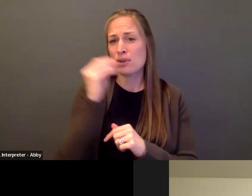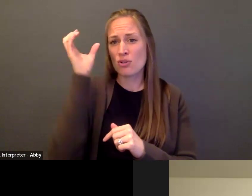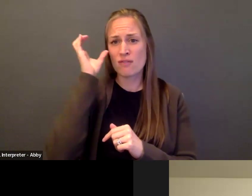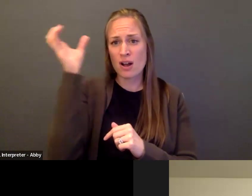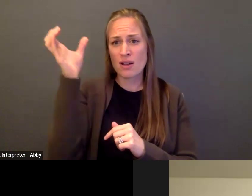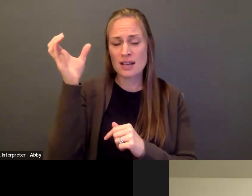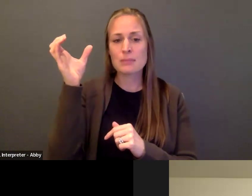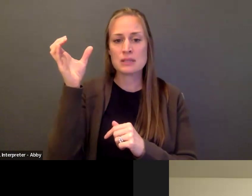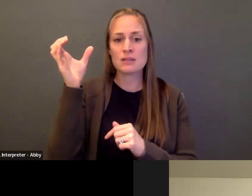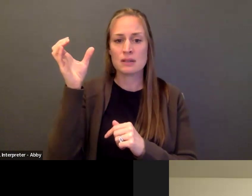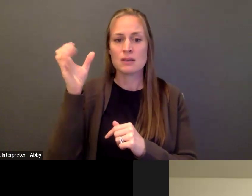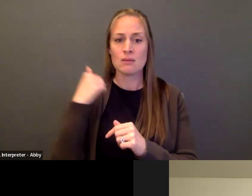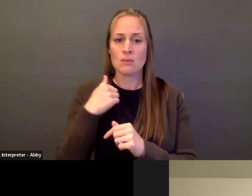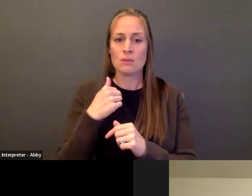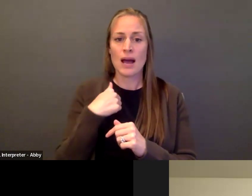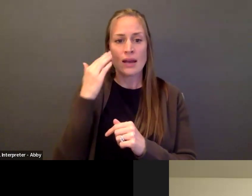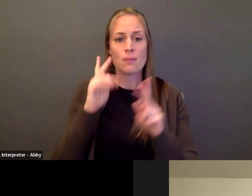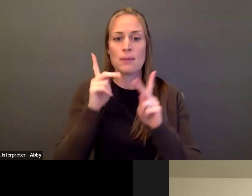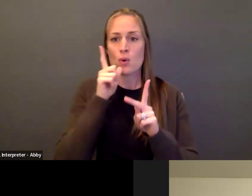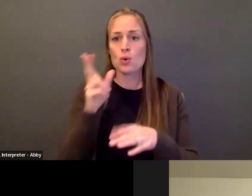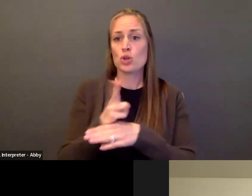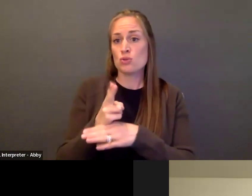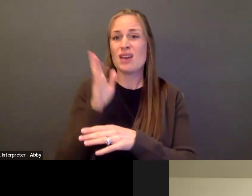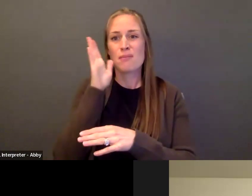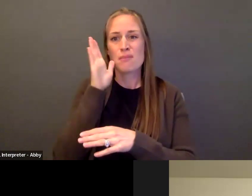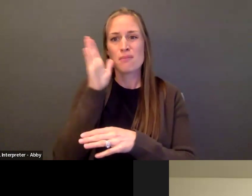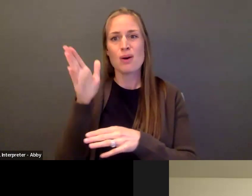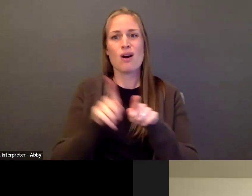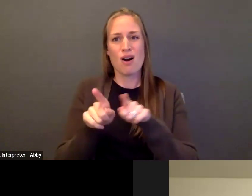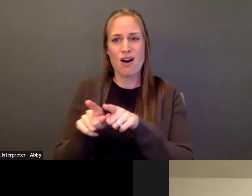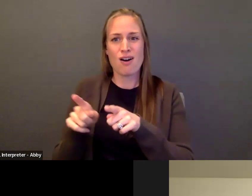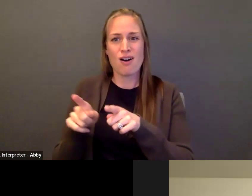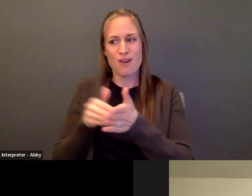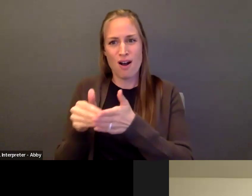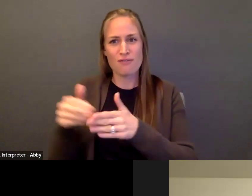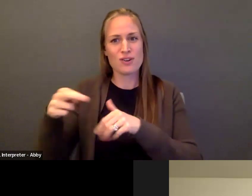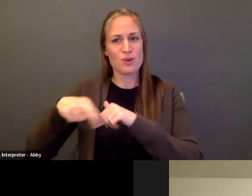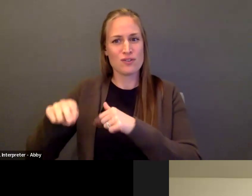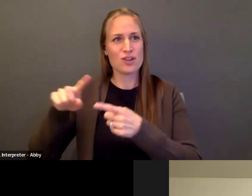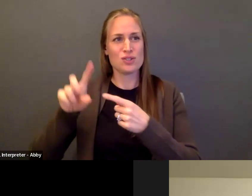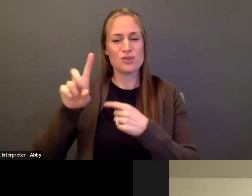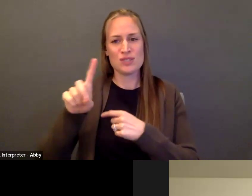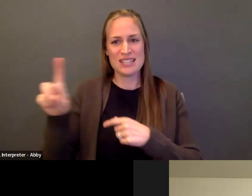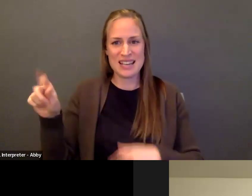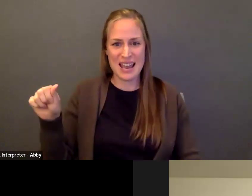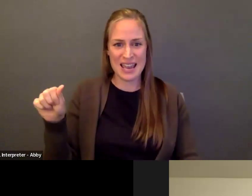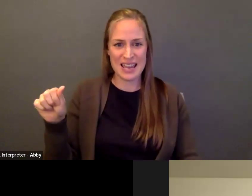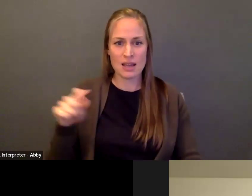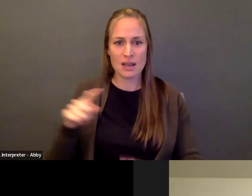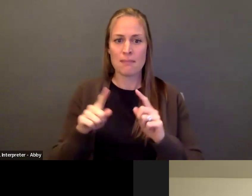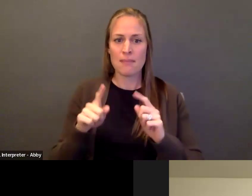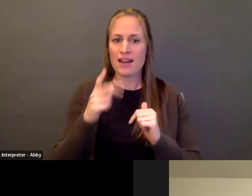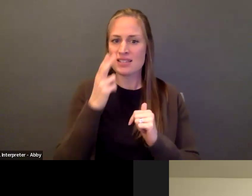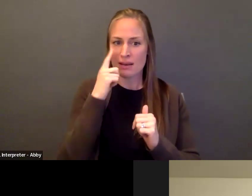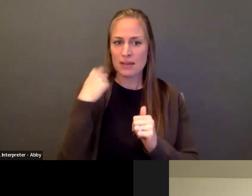will often refer to DDA. Sorry, folks. But you know, it really is this funny thing is we have to really pay attention to this population that is truly being